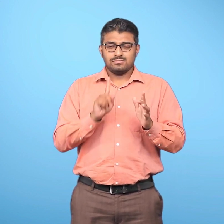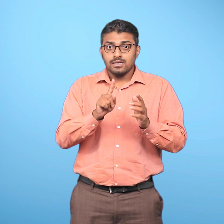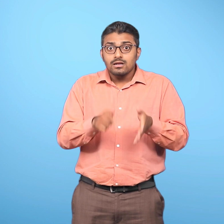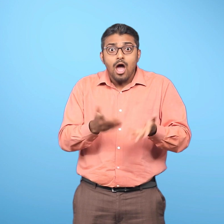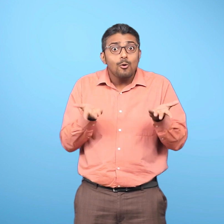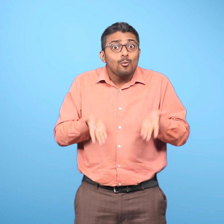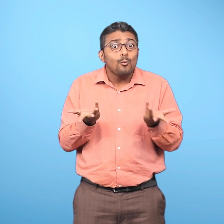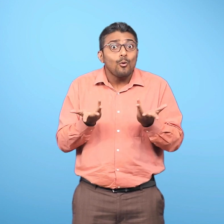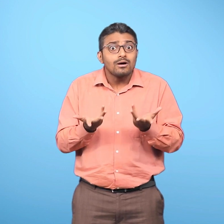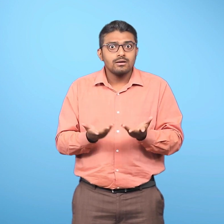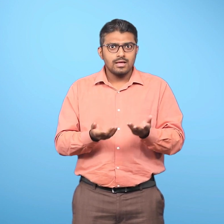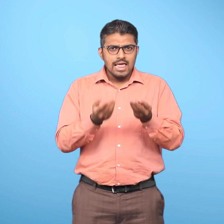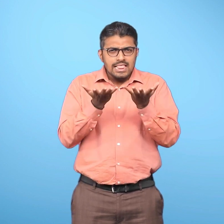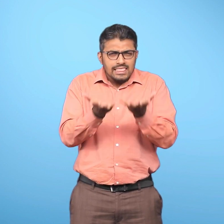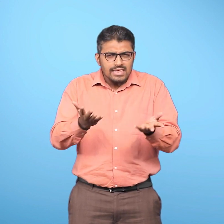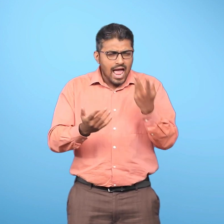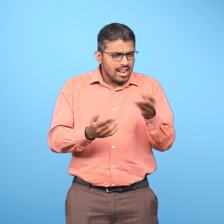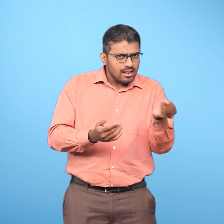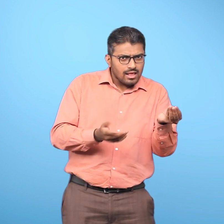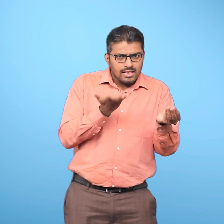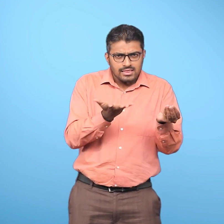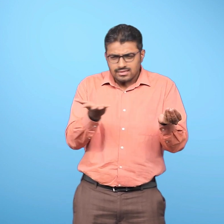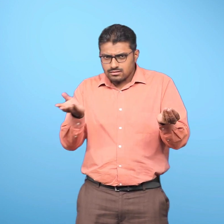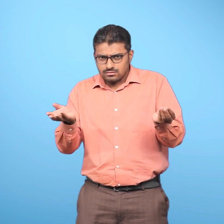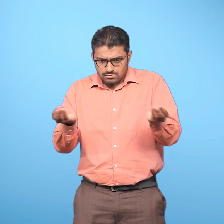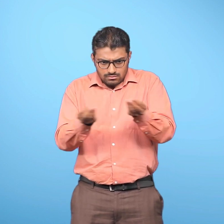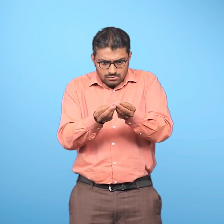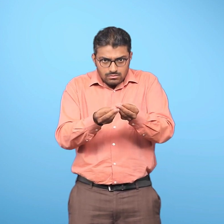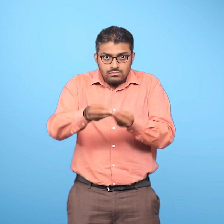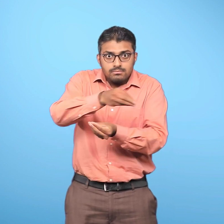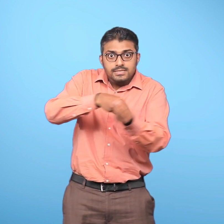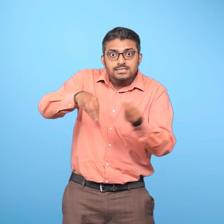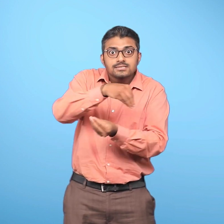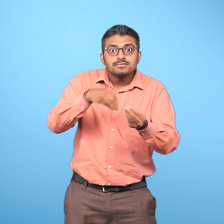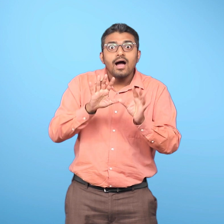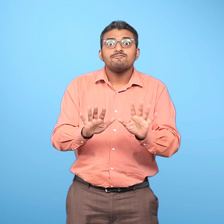What about the changes that occur when two substances are mixed together?